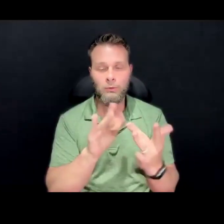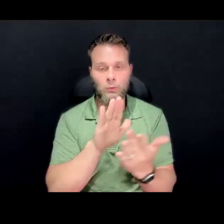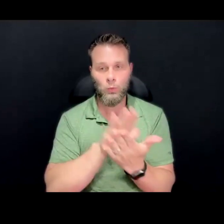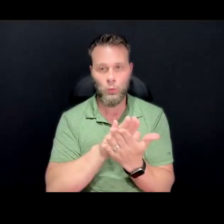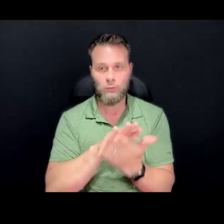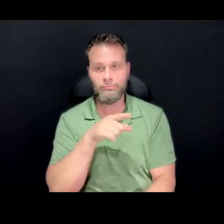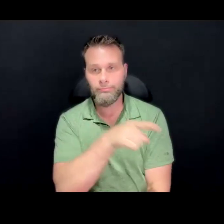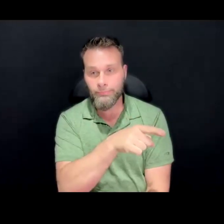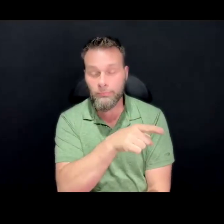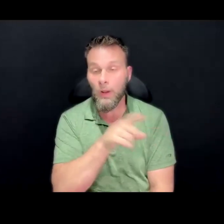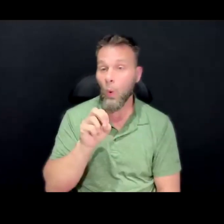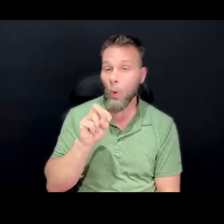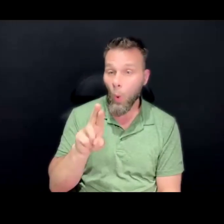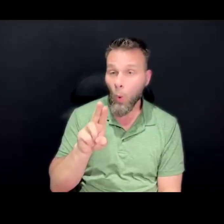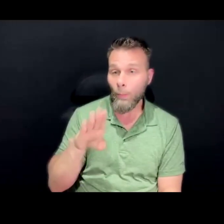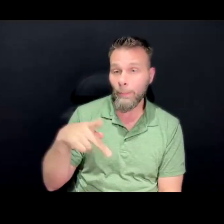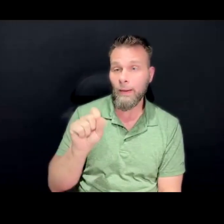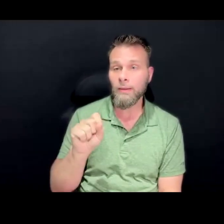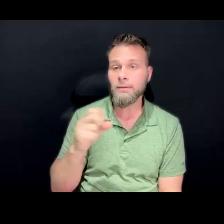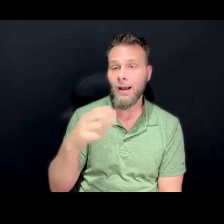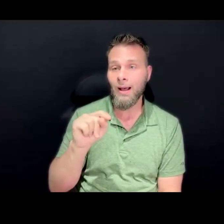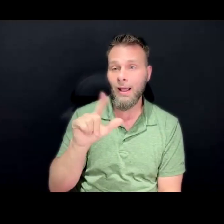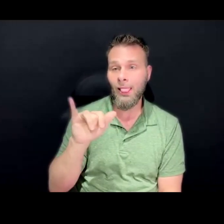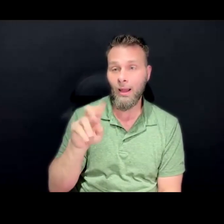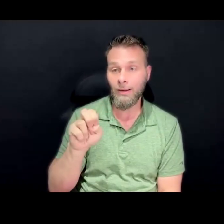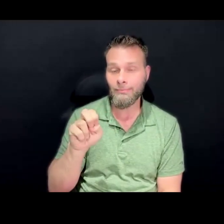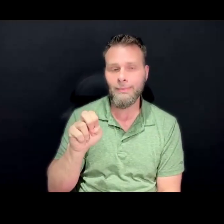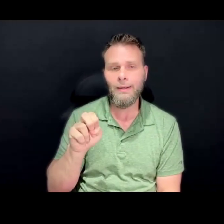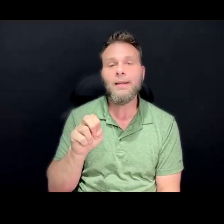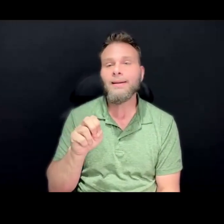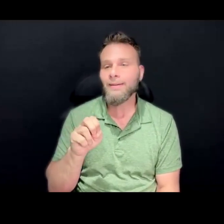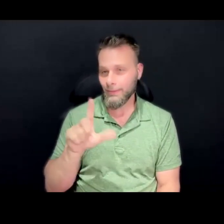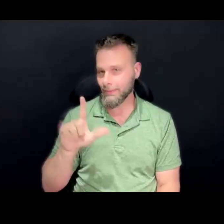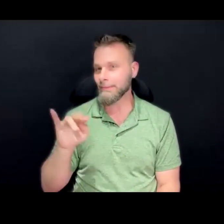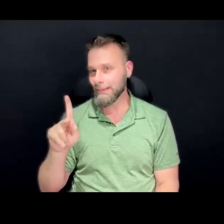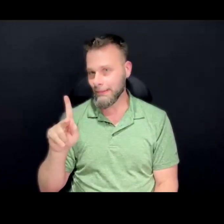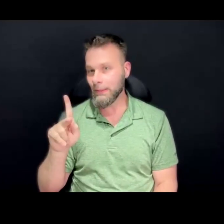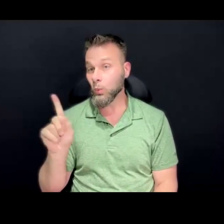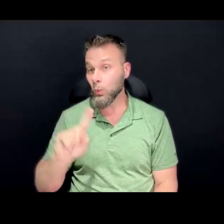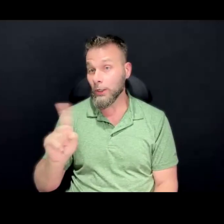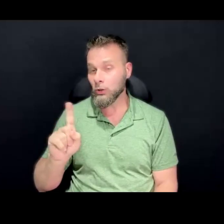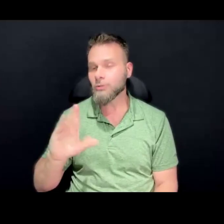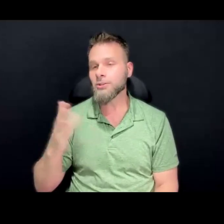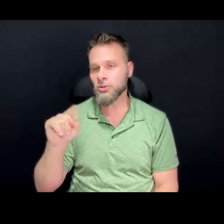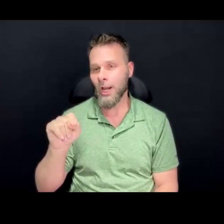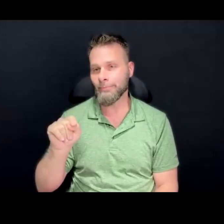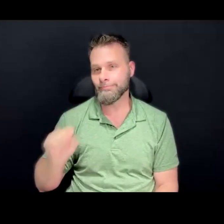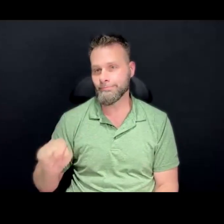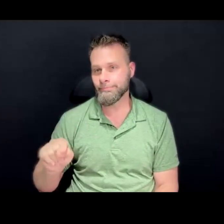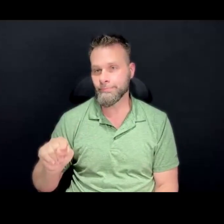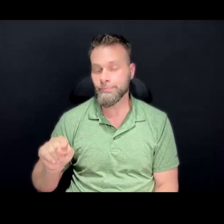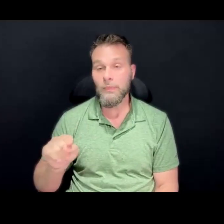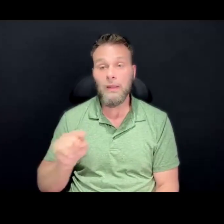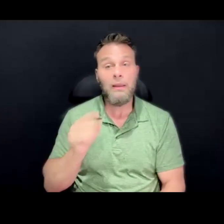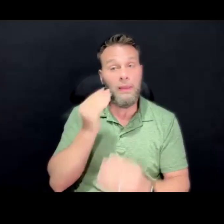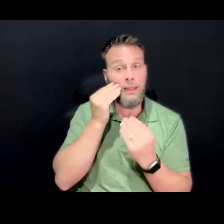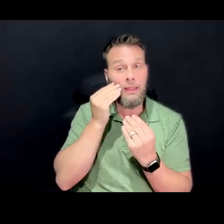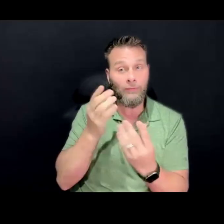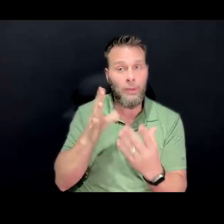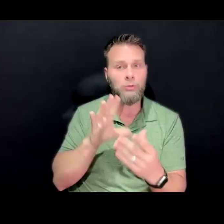or call the BPS hotline, which will be linked in the chat as well. We will share that information